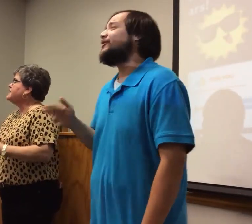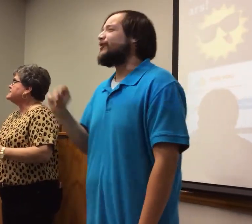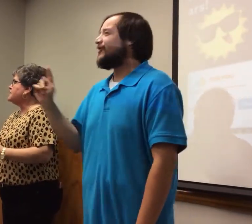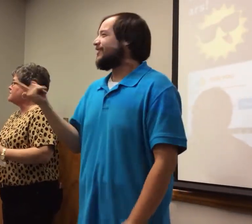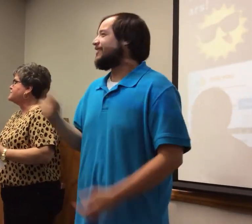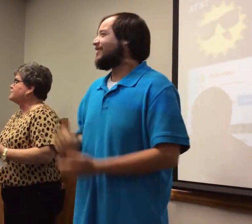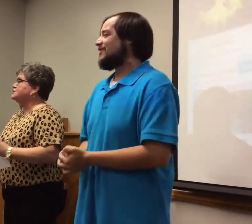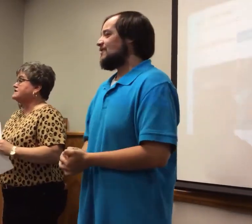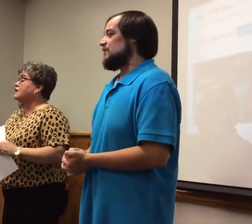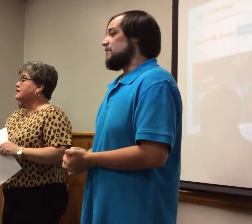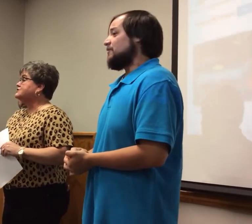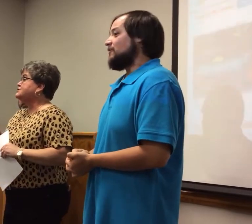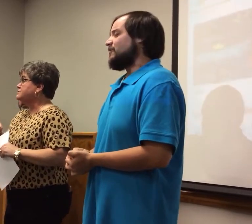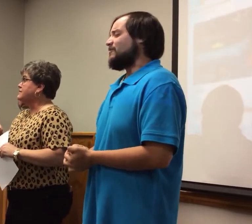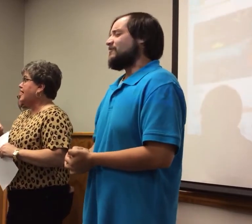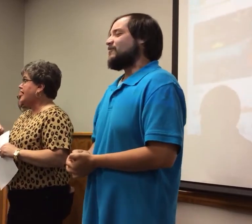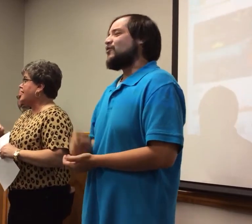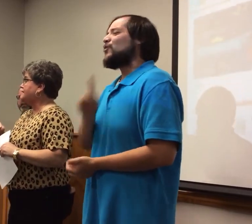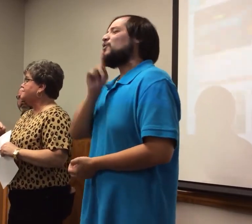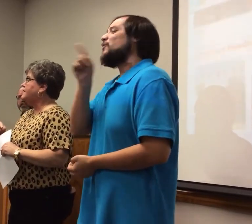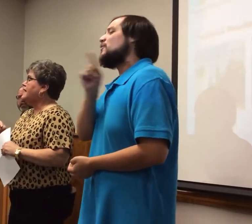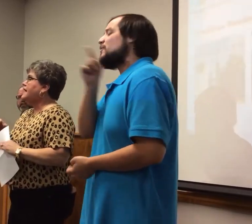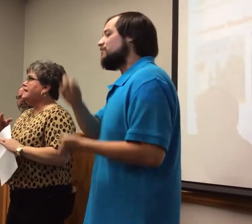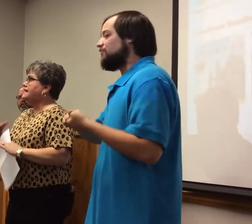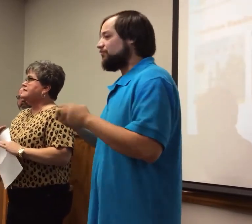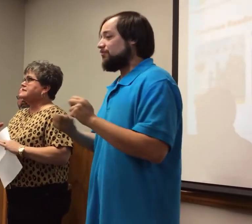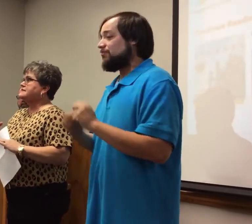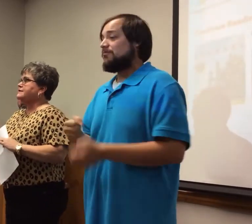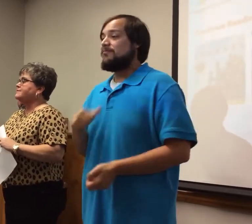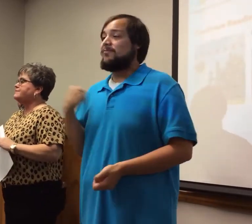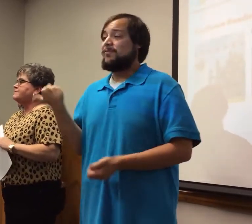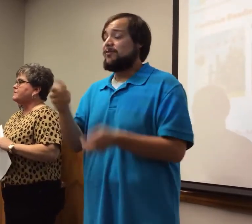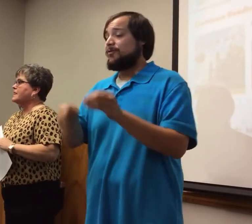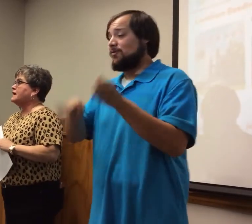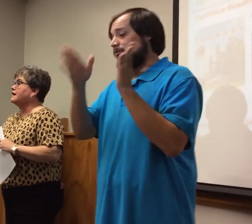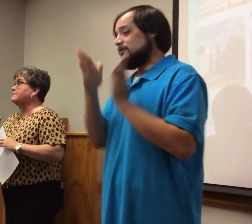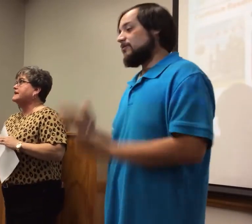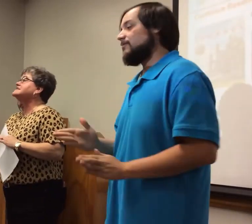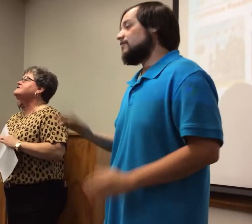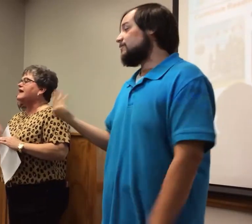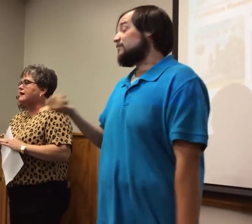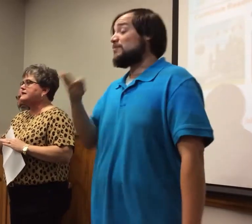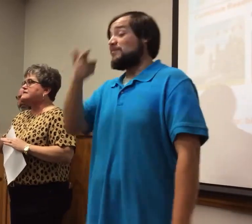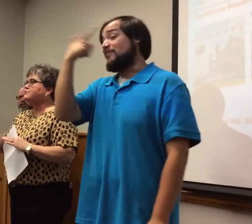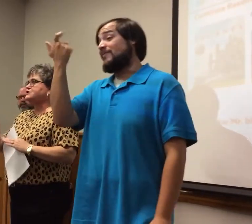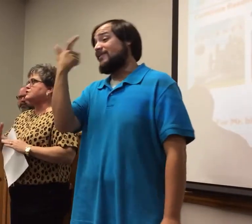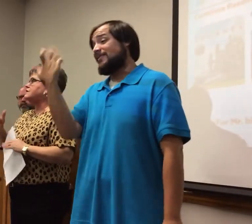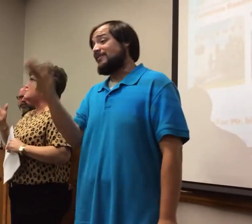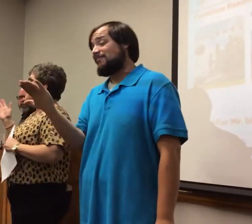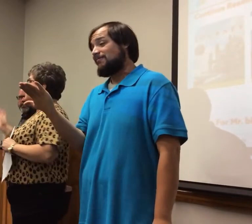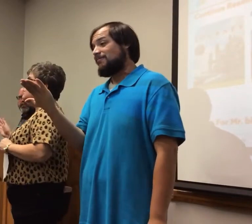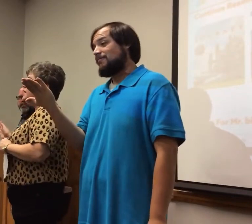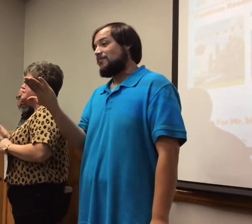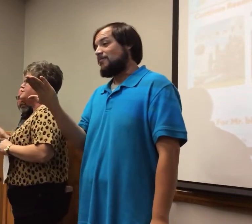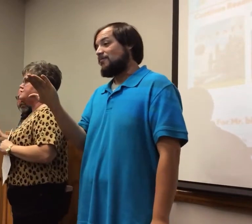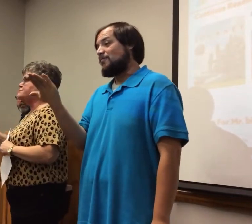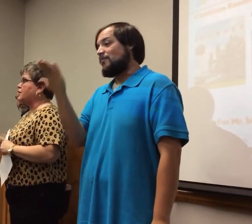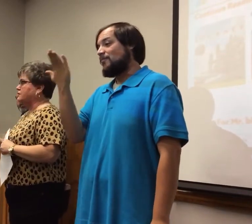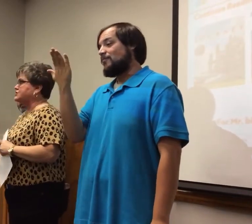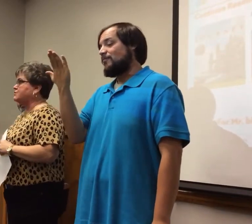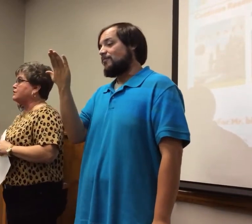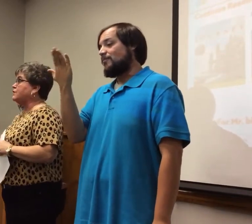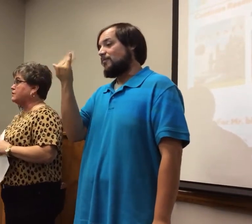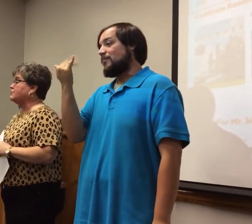One of the biggest obstacles that our children have is, because of that, is a result of why we wanted to do